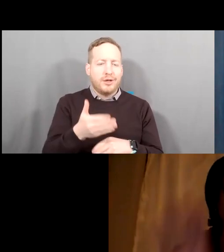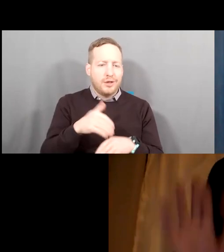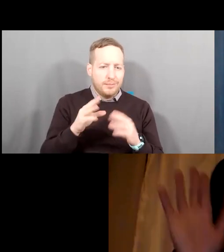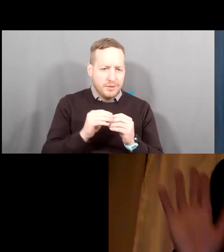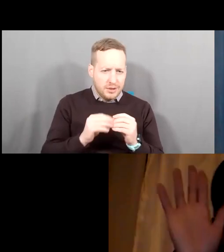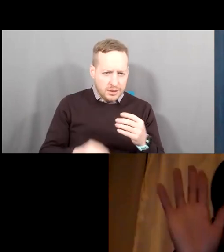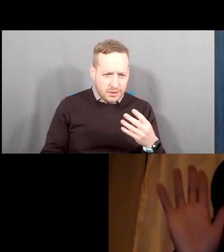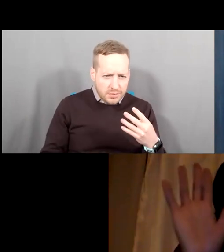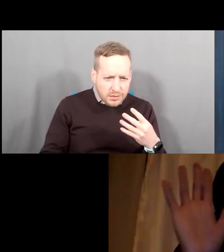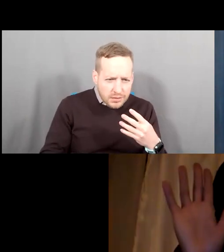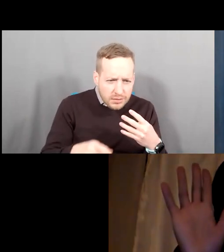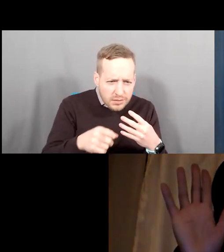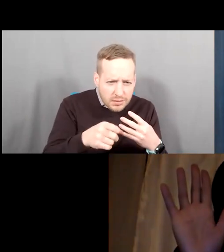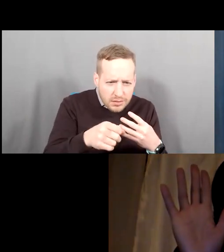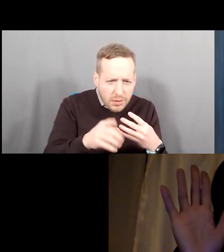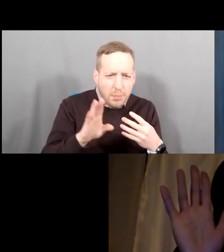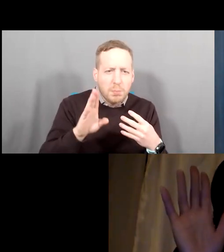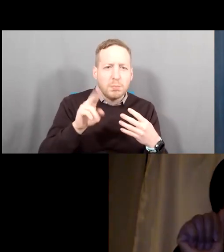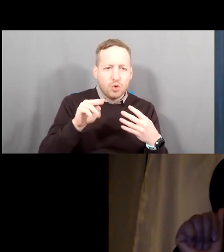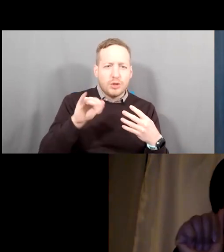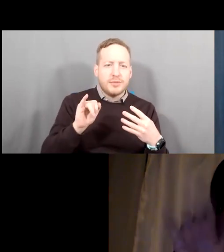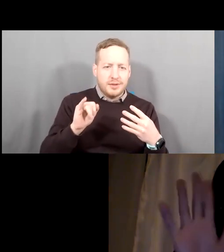Tina abstains because she was not there.